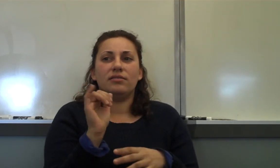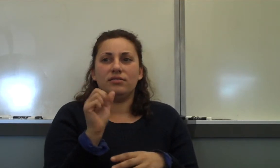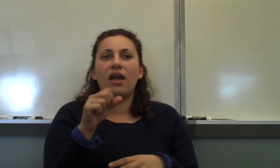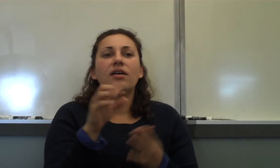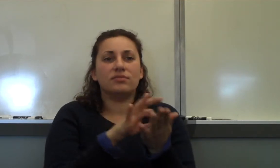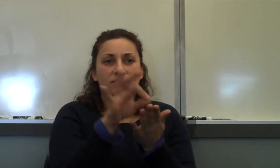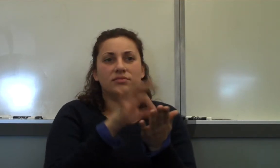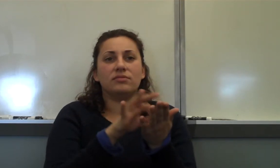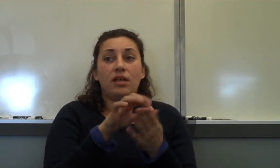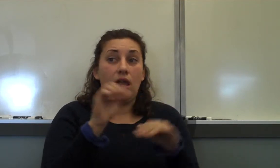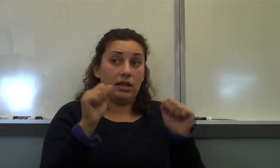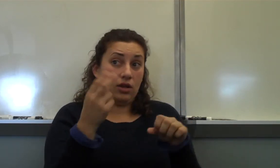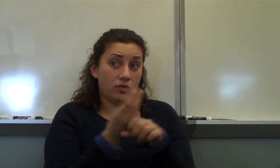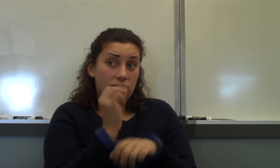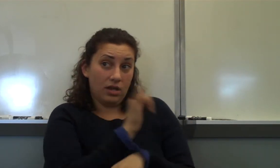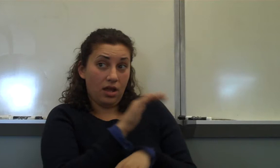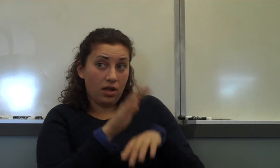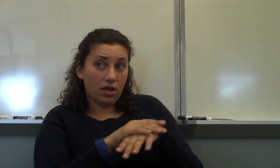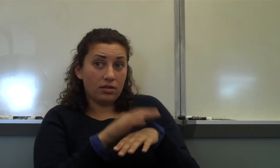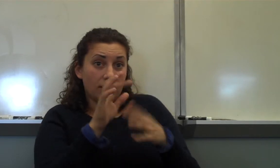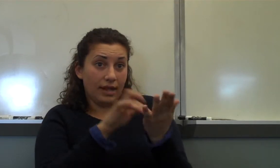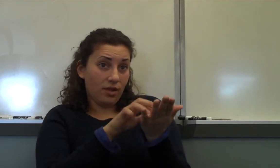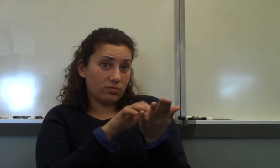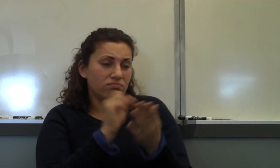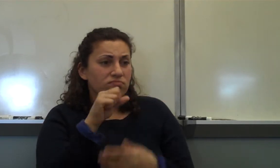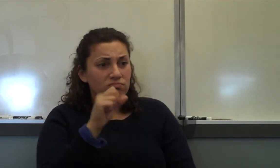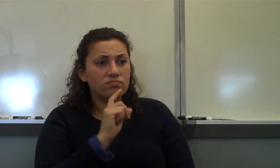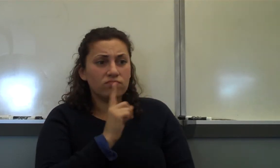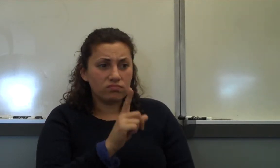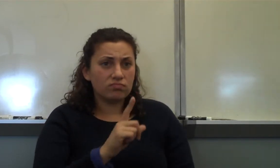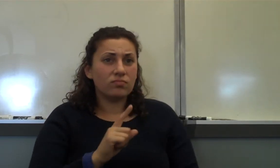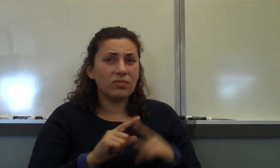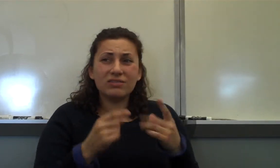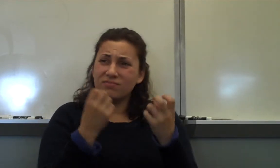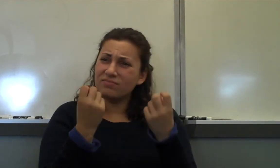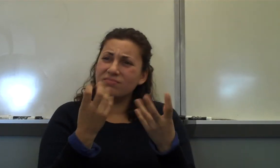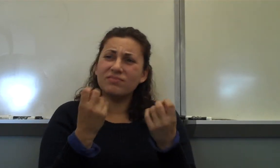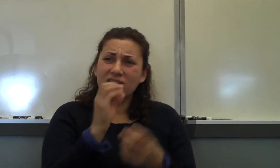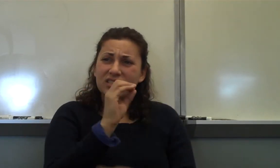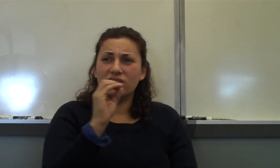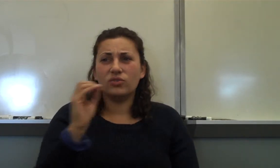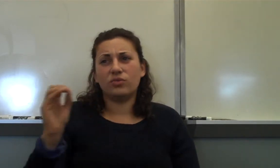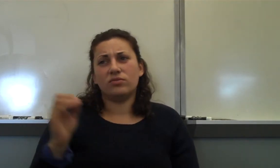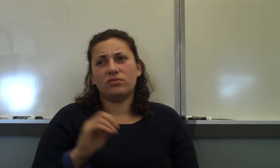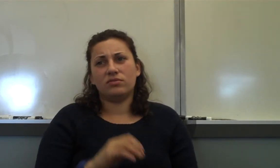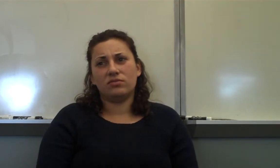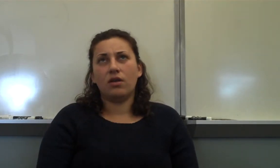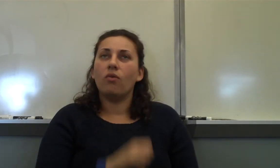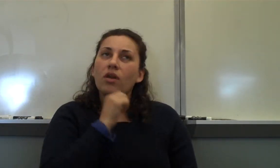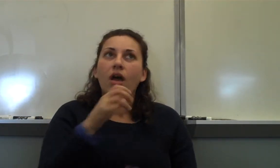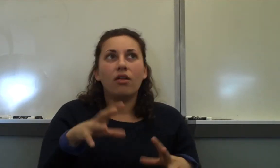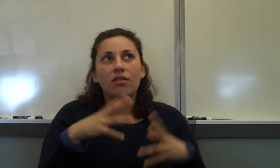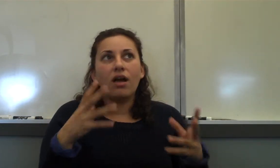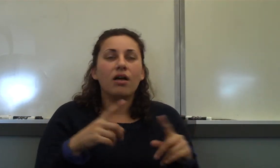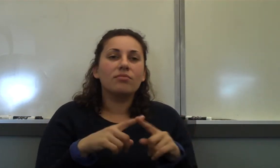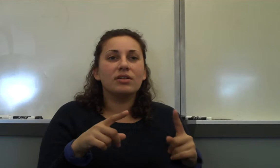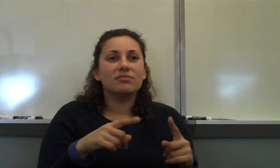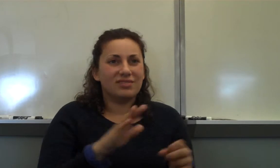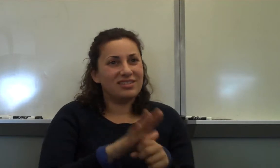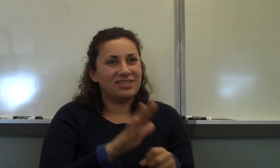you do this on a calculator? Sure you could. But there's a lot of zeros to enter. Well, it's not a lot, but there's enough so that you'd want to watch